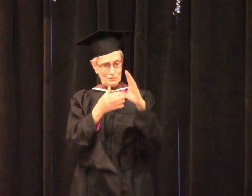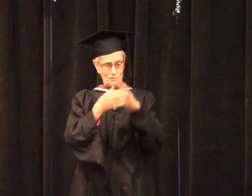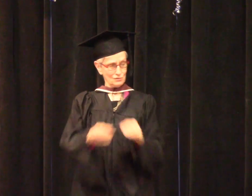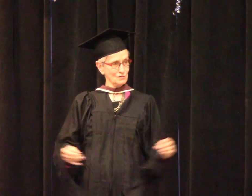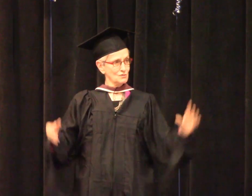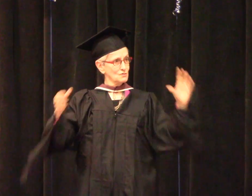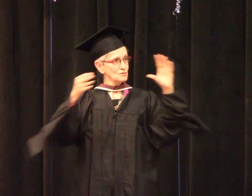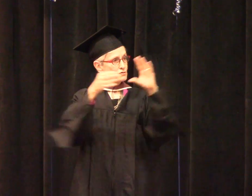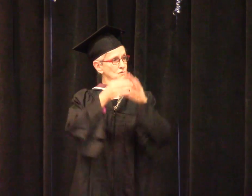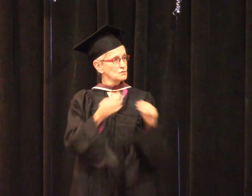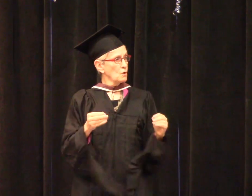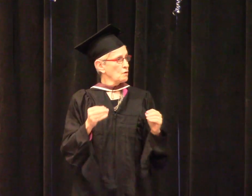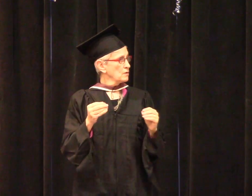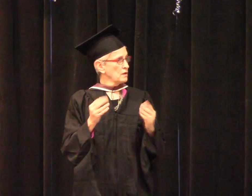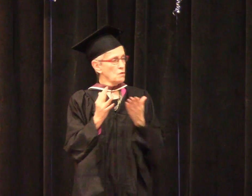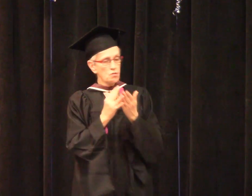only told through pictures.